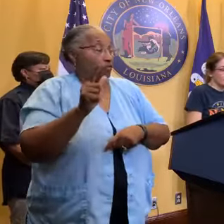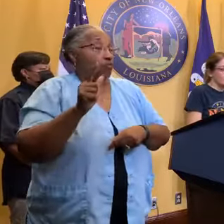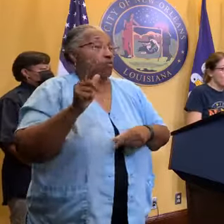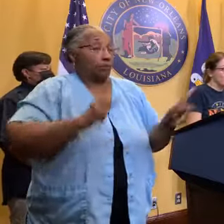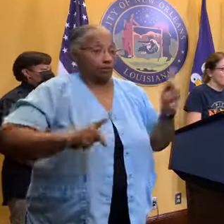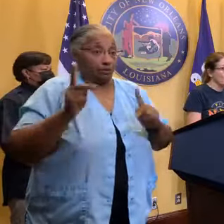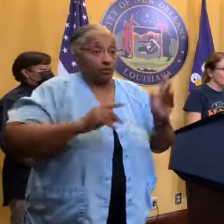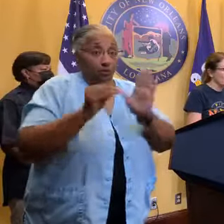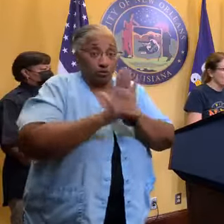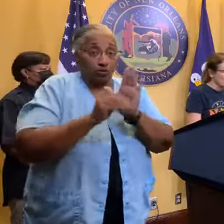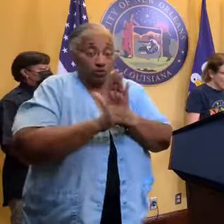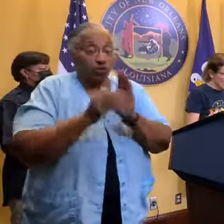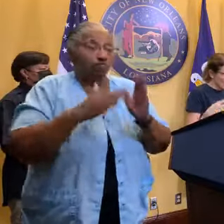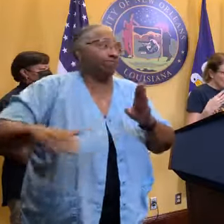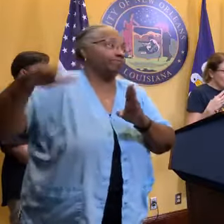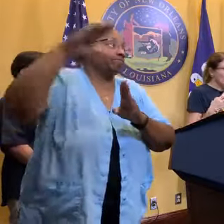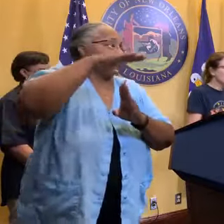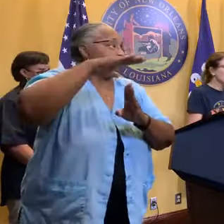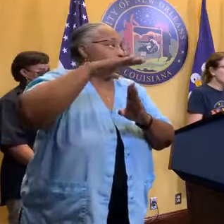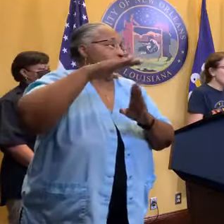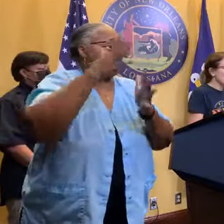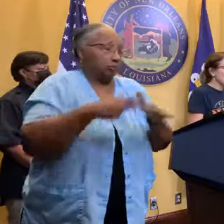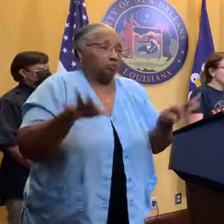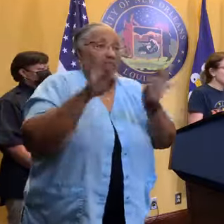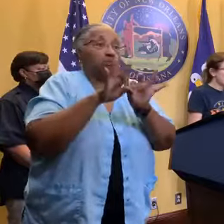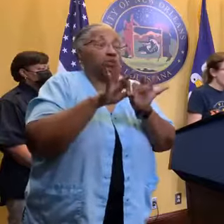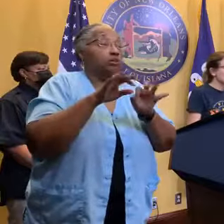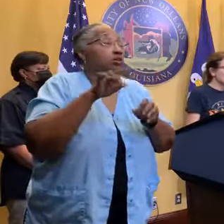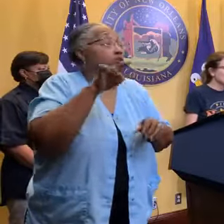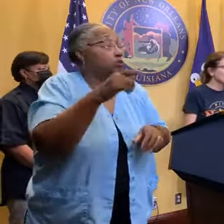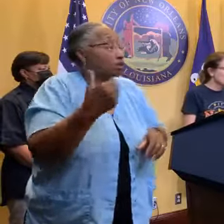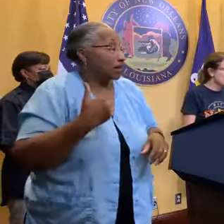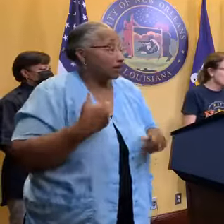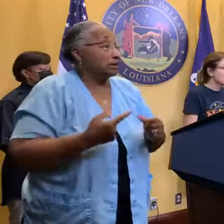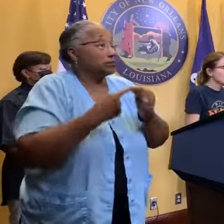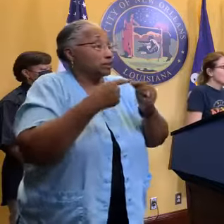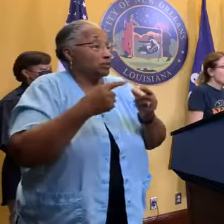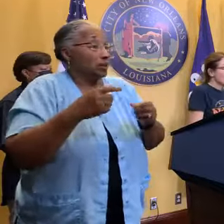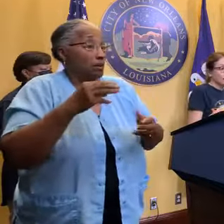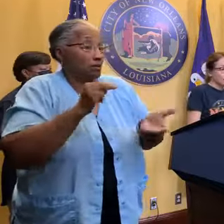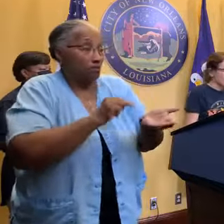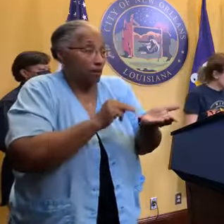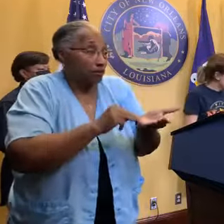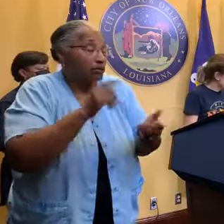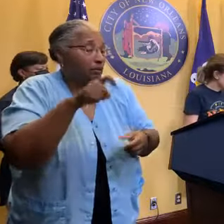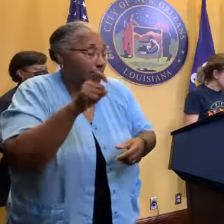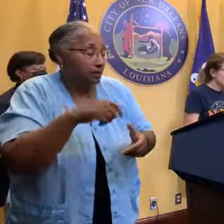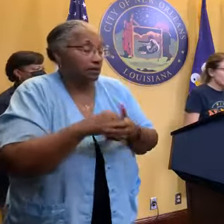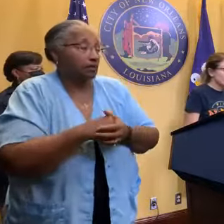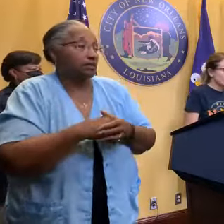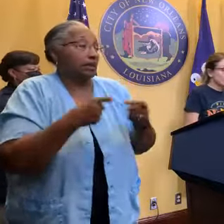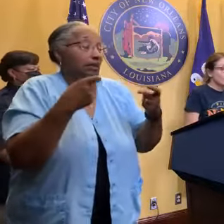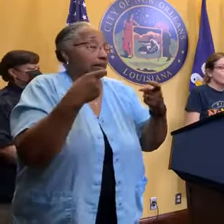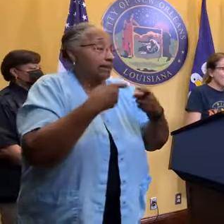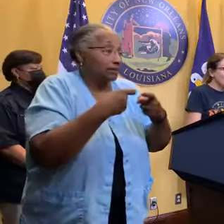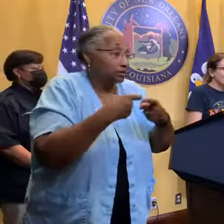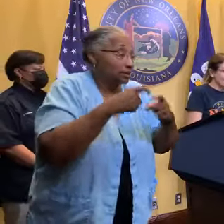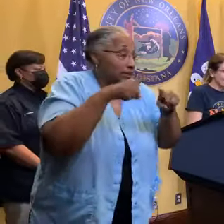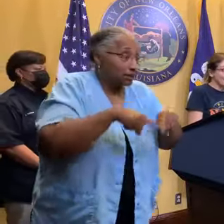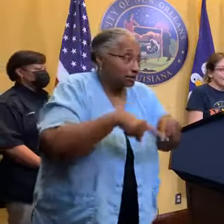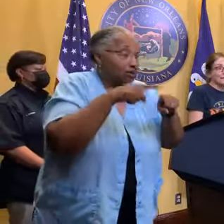the top priority. If you have special medical needs, electricity dependent, for example, and you have